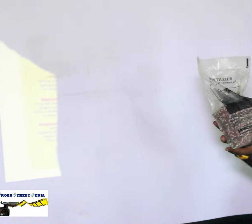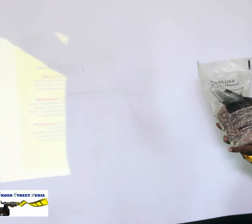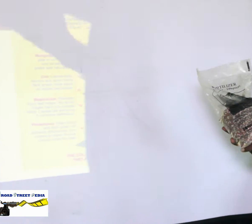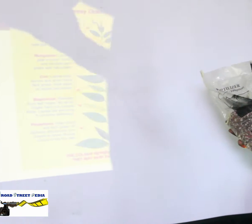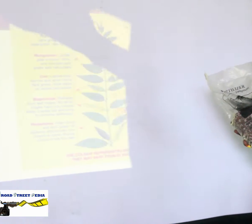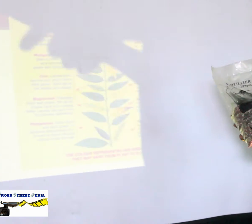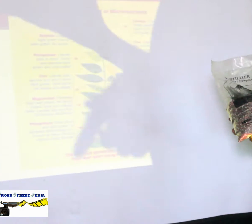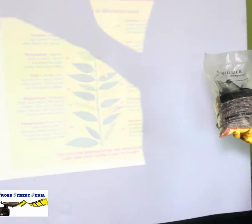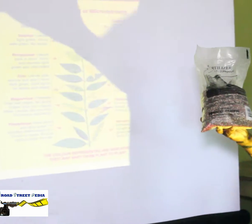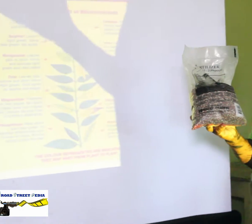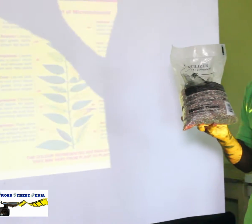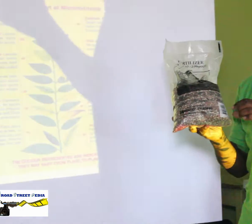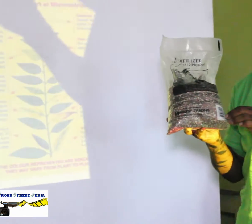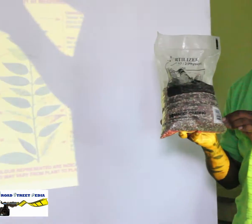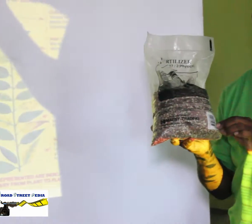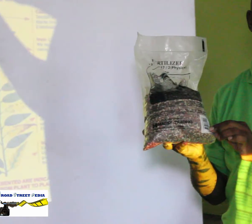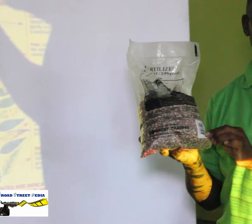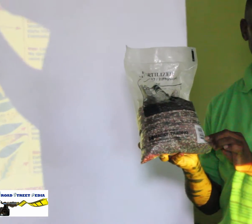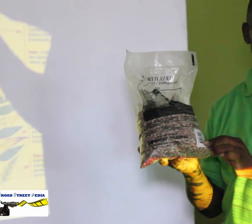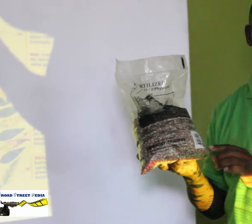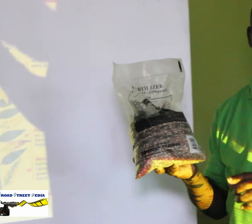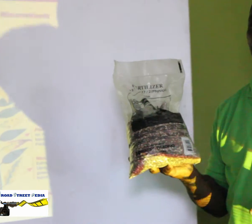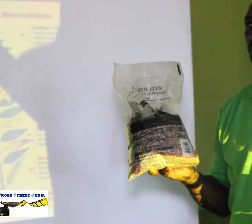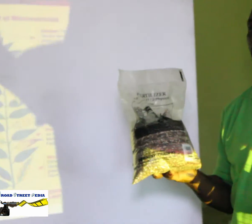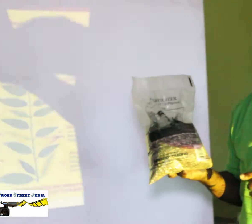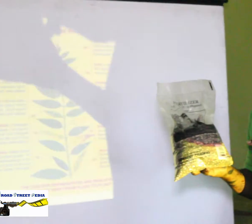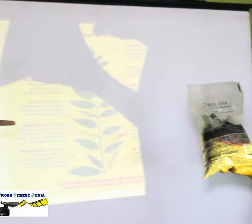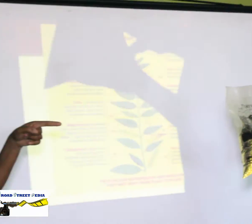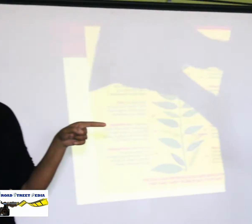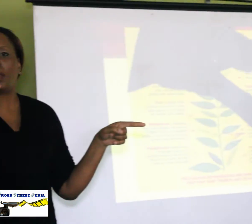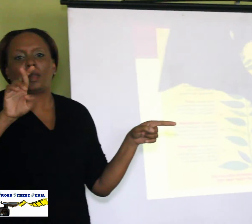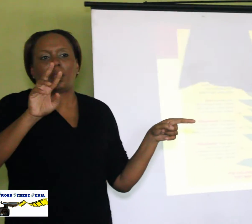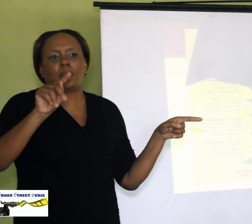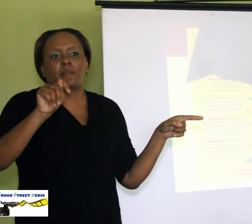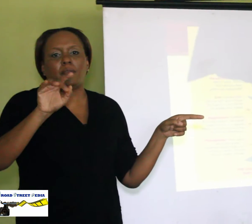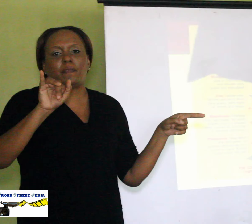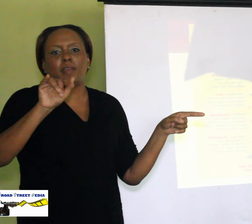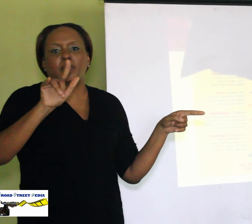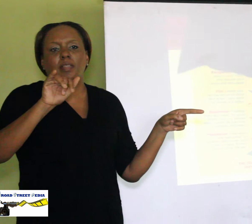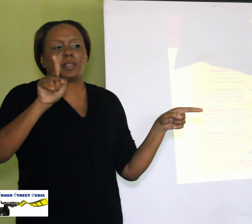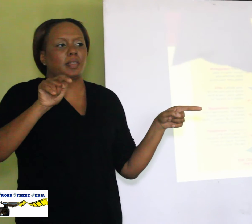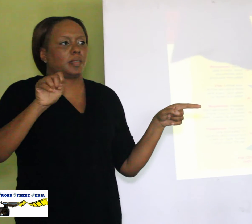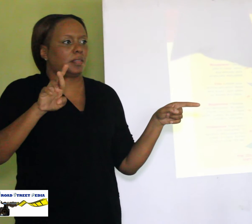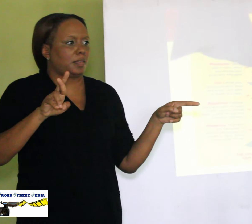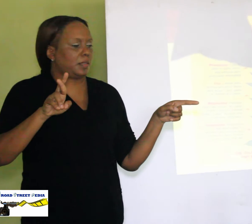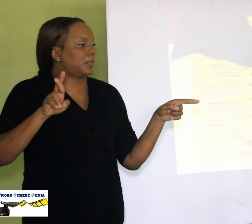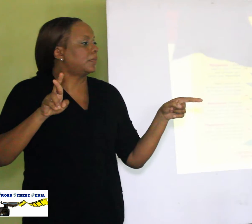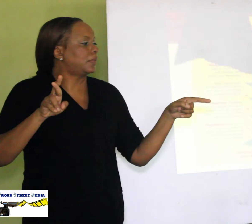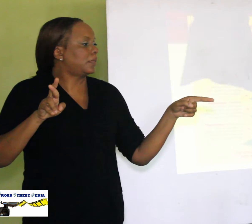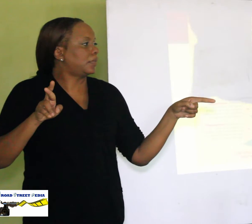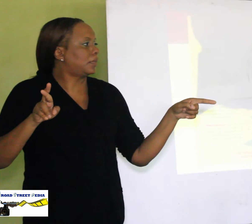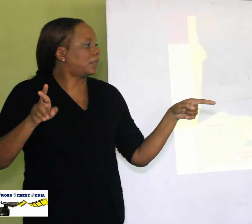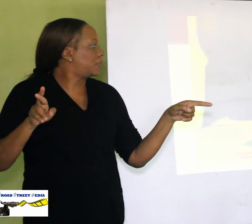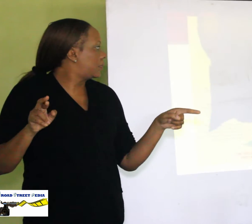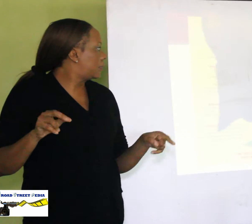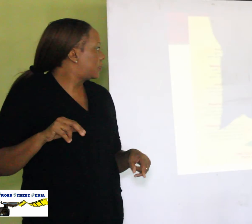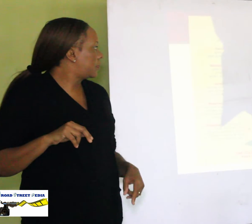This is what we will consider the granulate fertilizer, where you apply it to the soil.